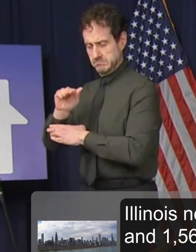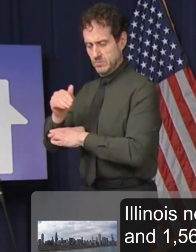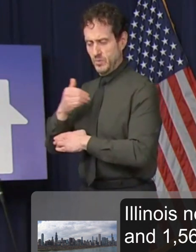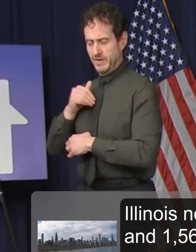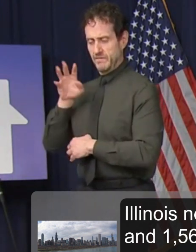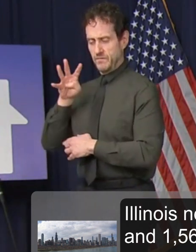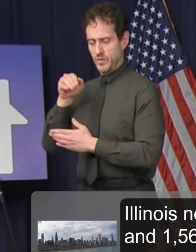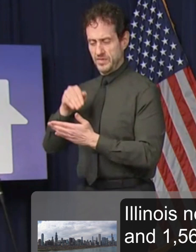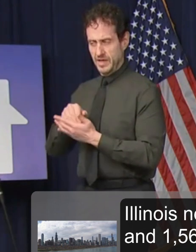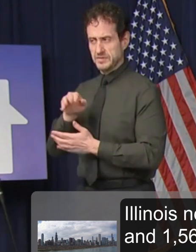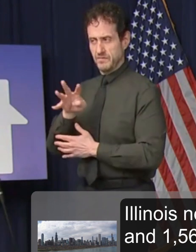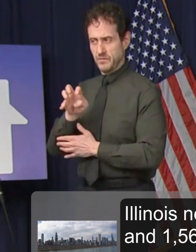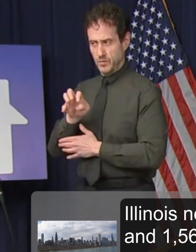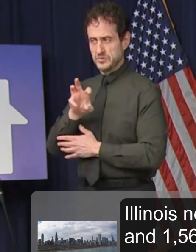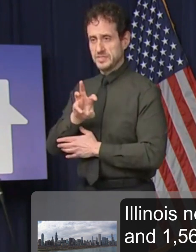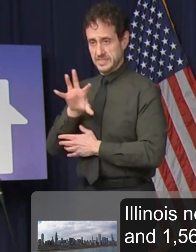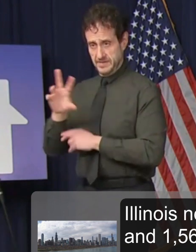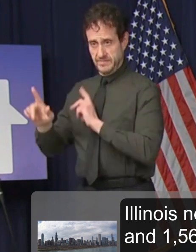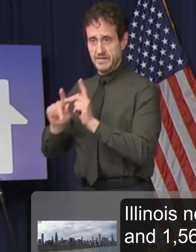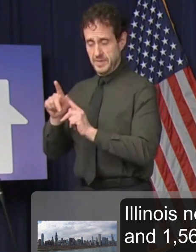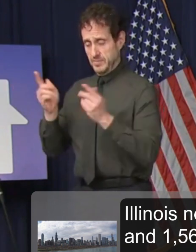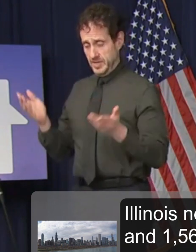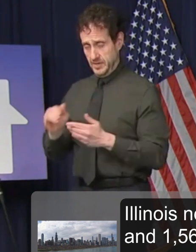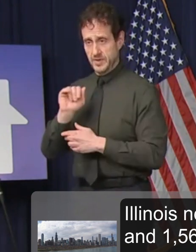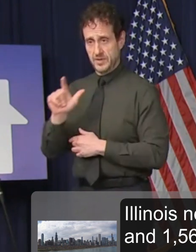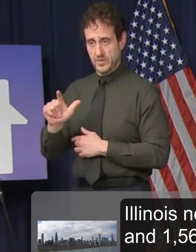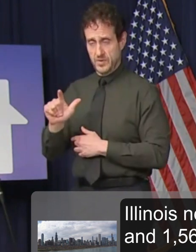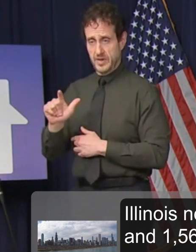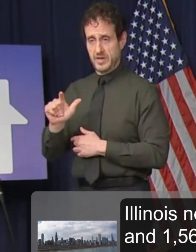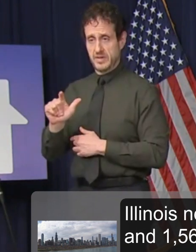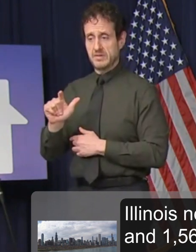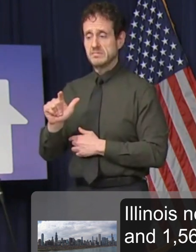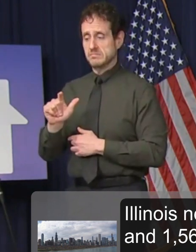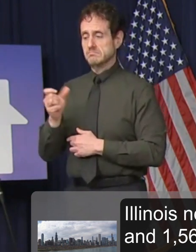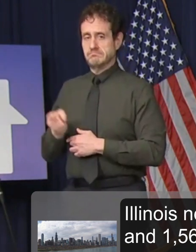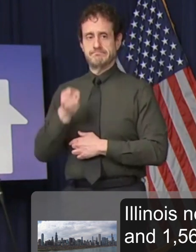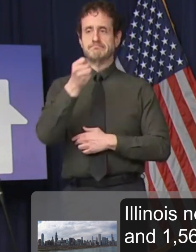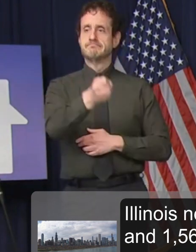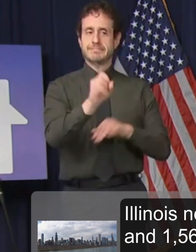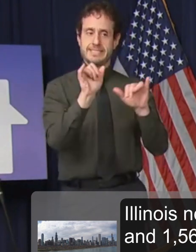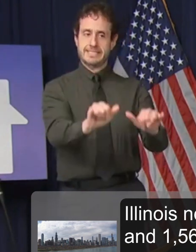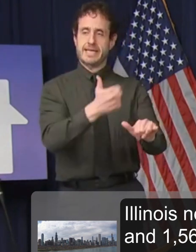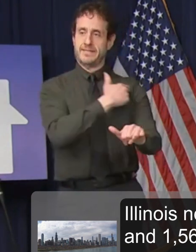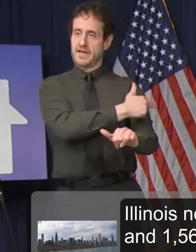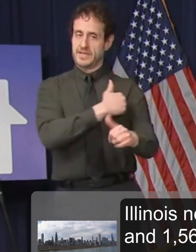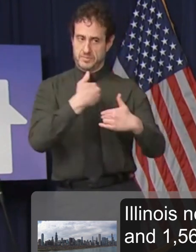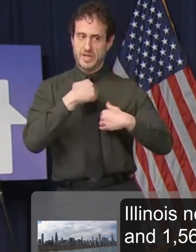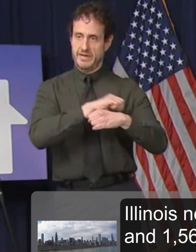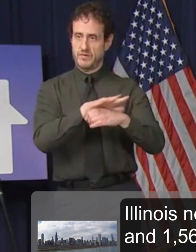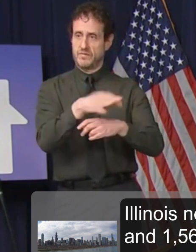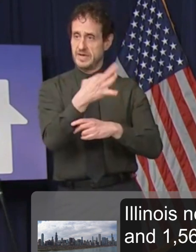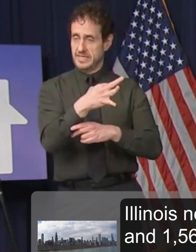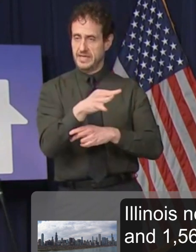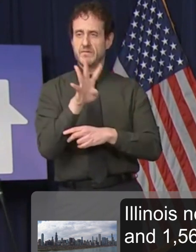4,665 individuals in Illinois who were hospitalized with